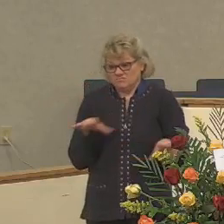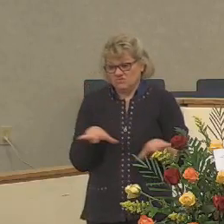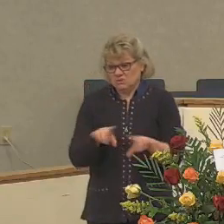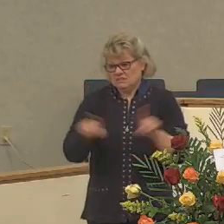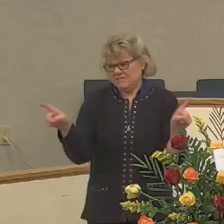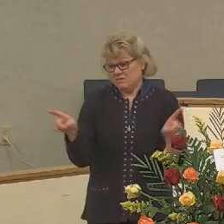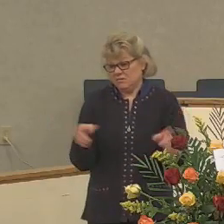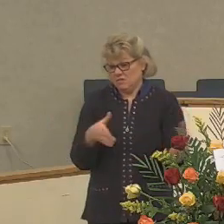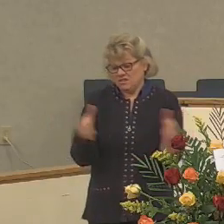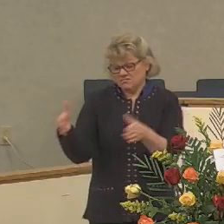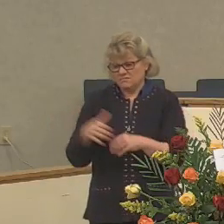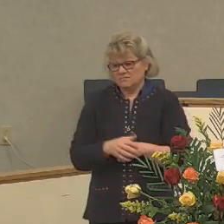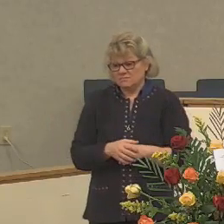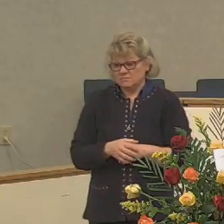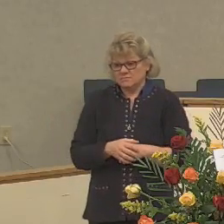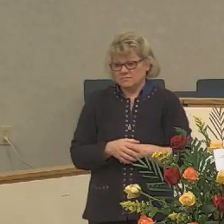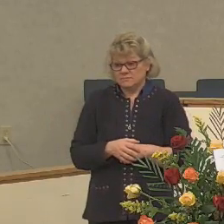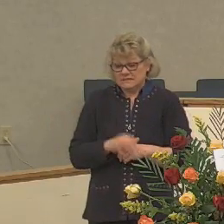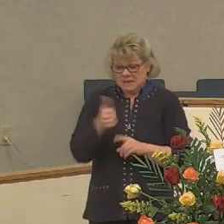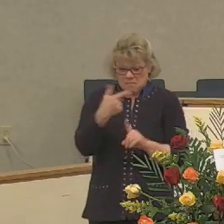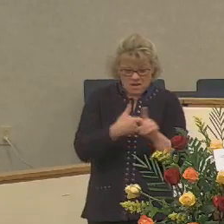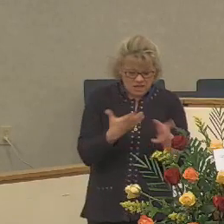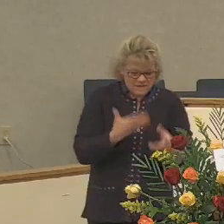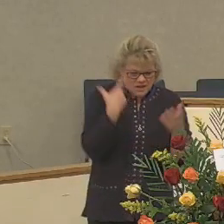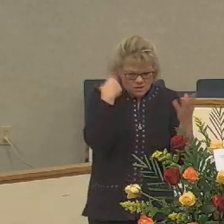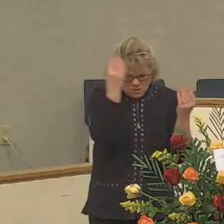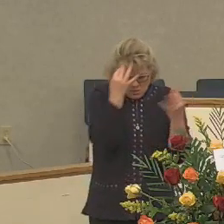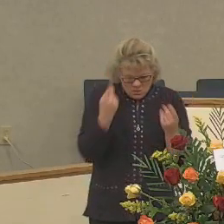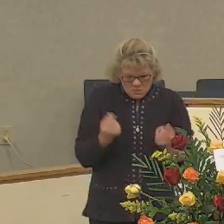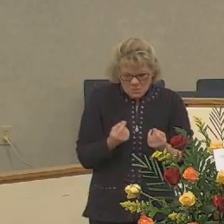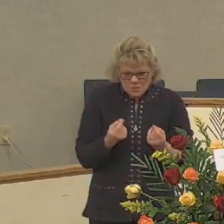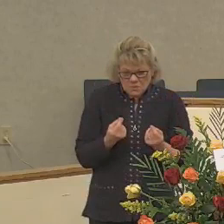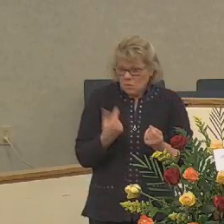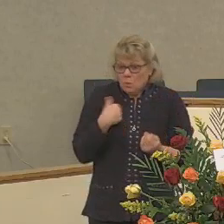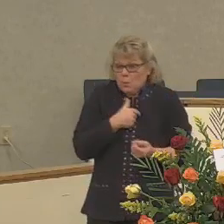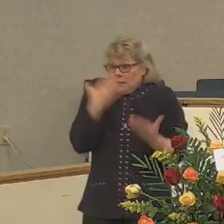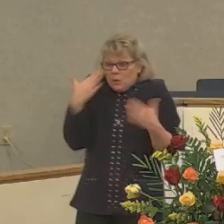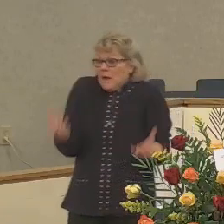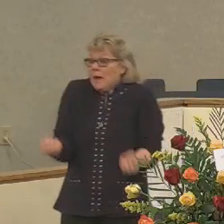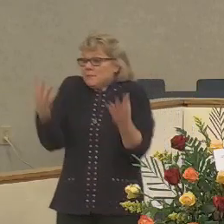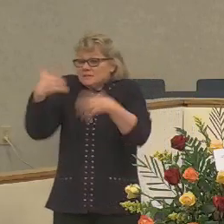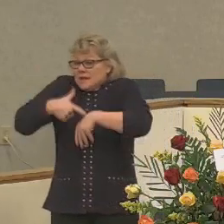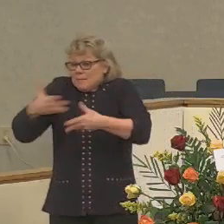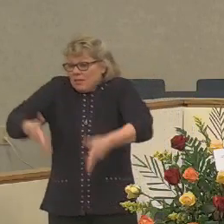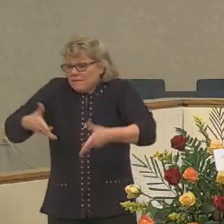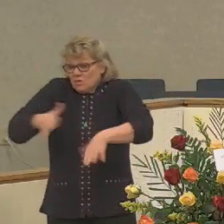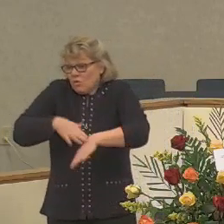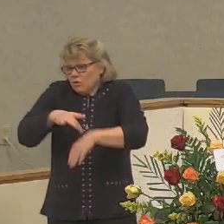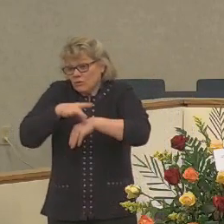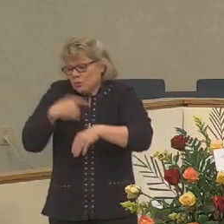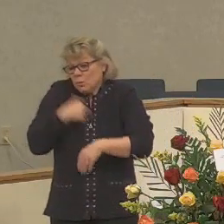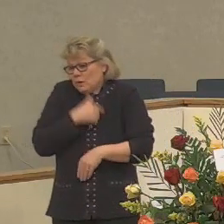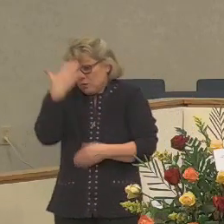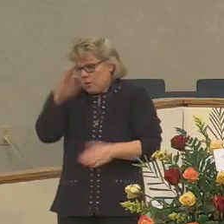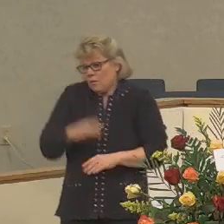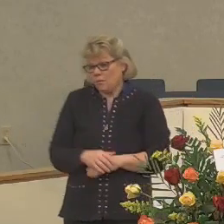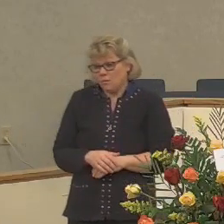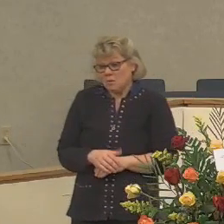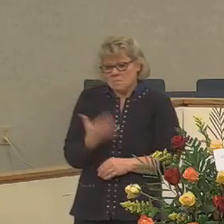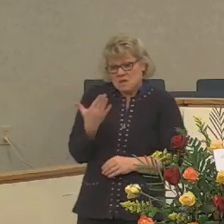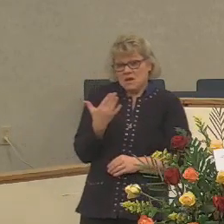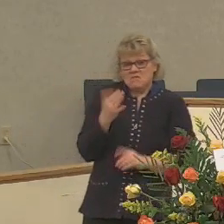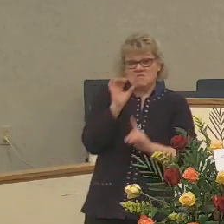we only had 10 months to live. By the way, none of us know how much more time we do have. For some of us, it could